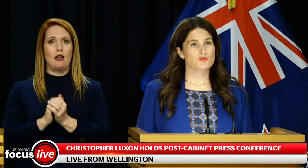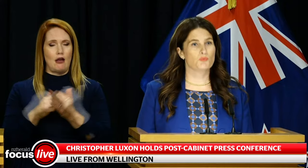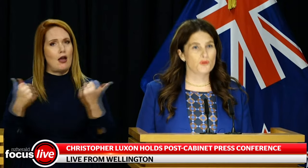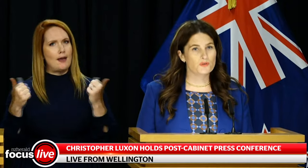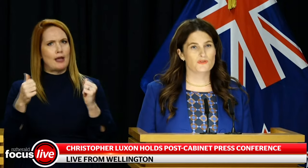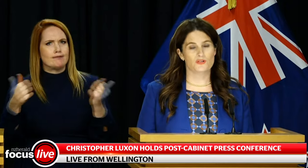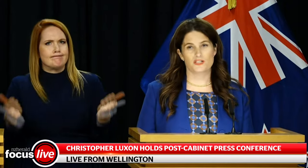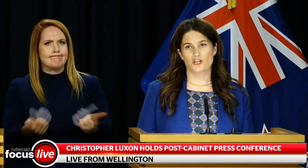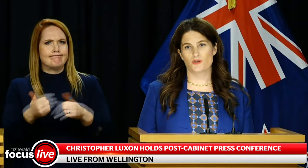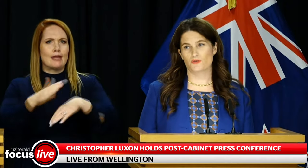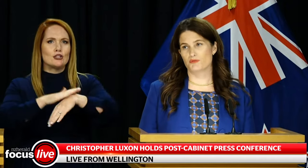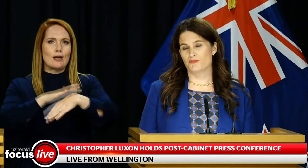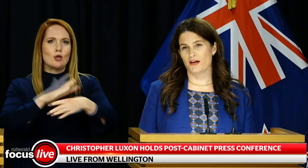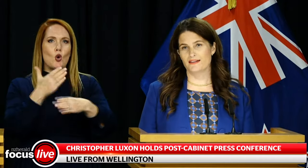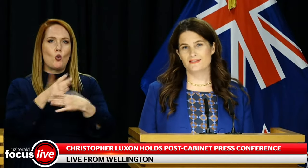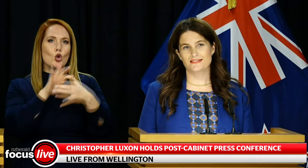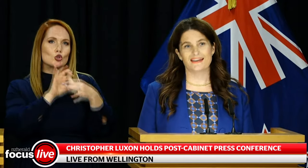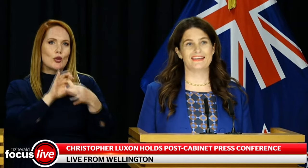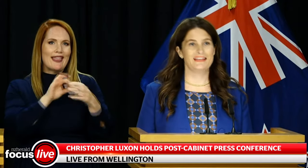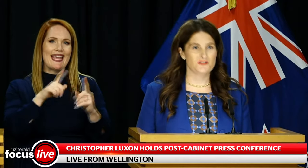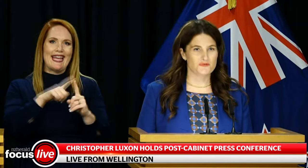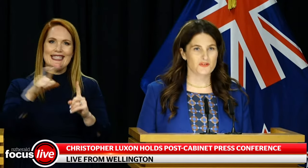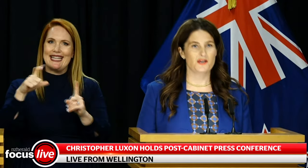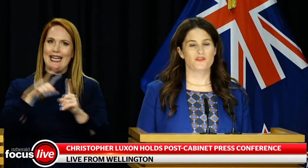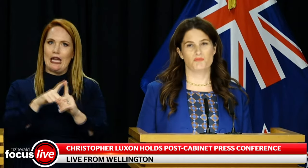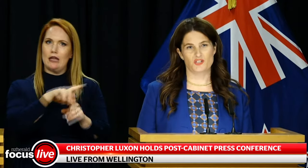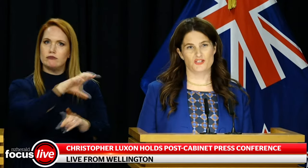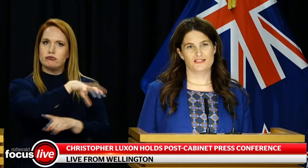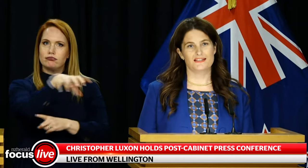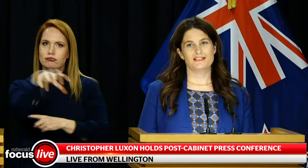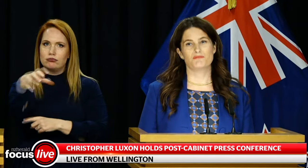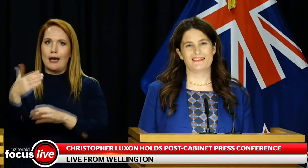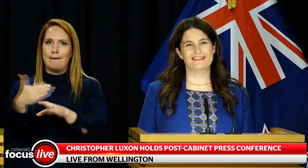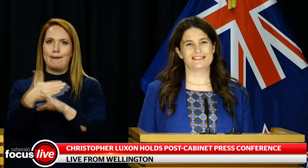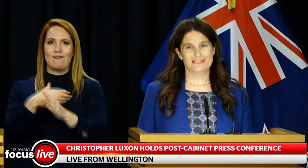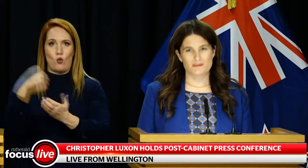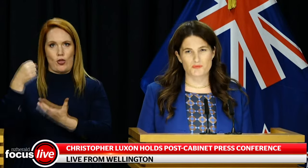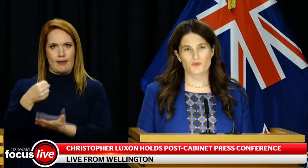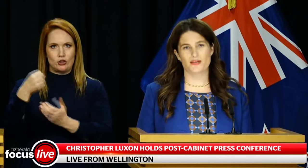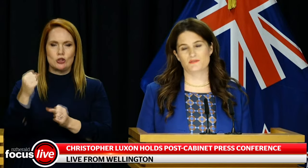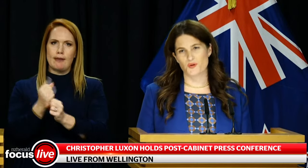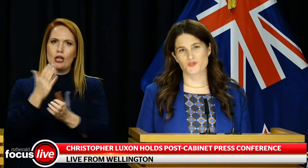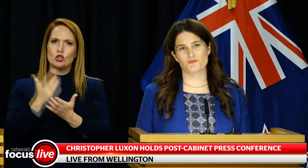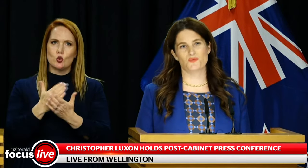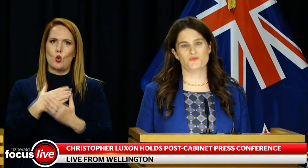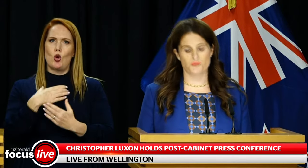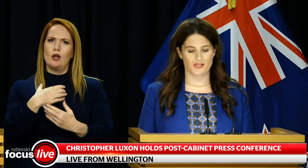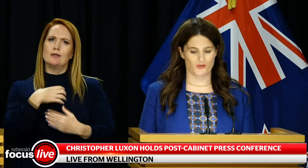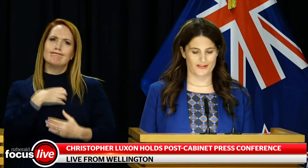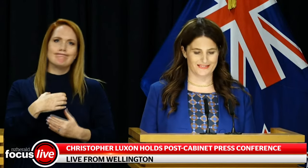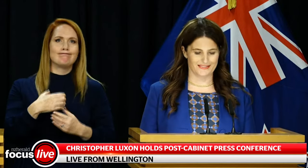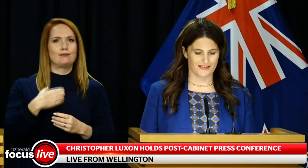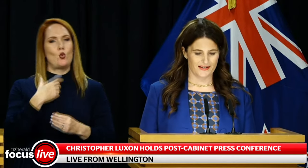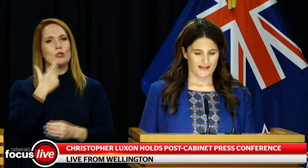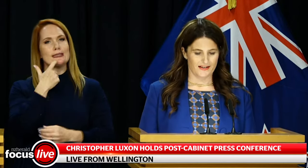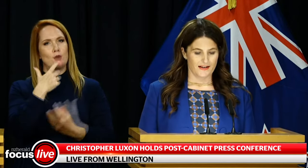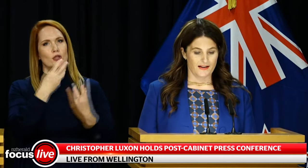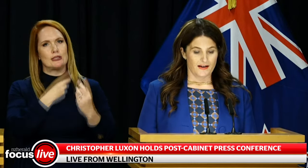have time to work with early childhood providers ahead of the budget to make this as simple as possible for